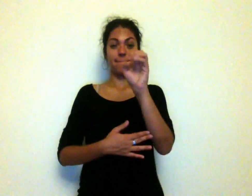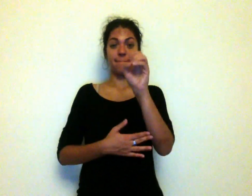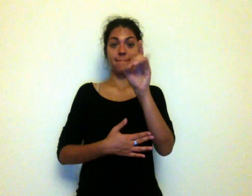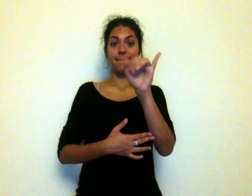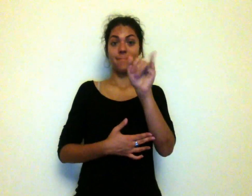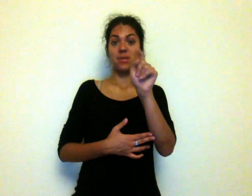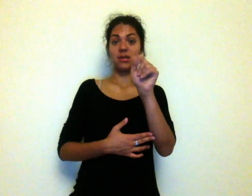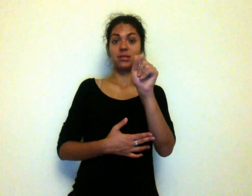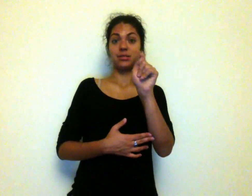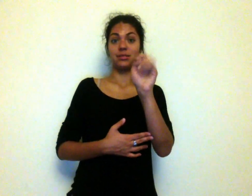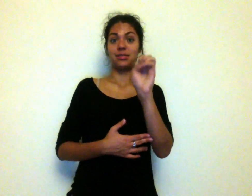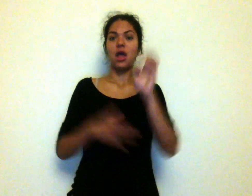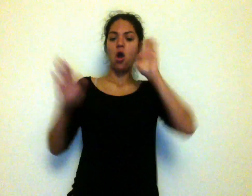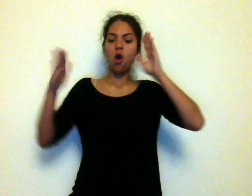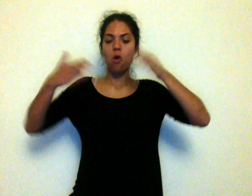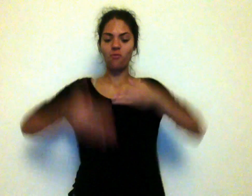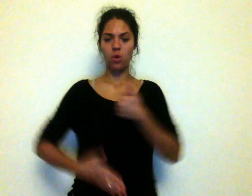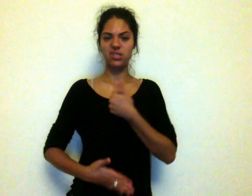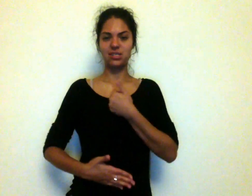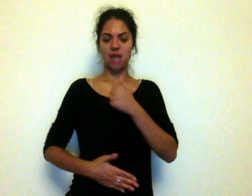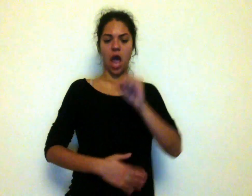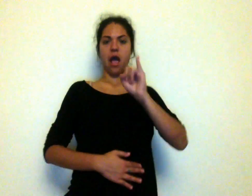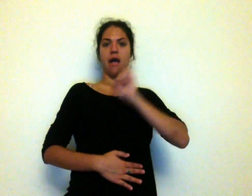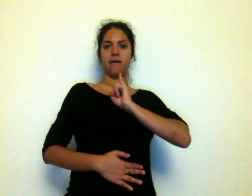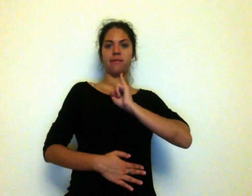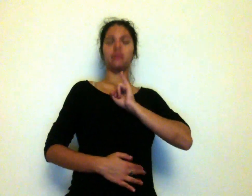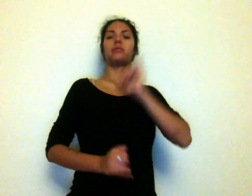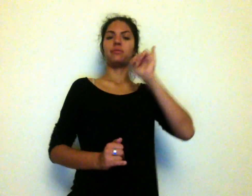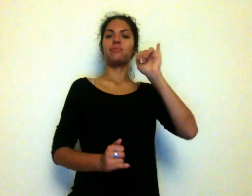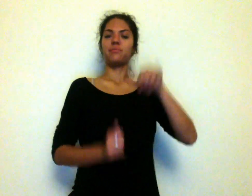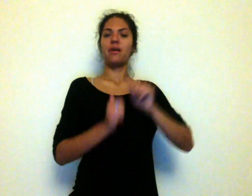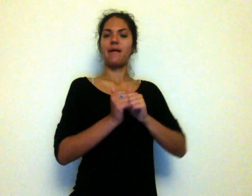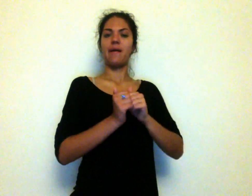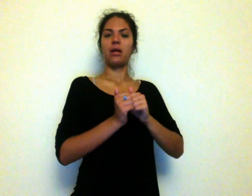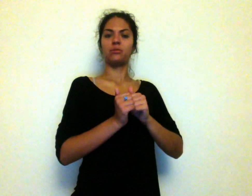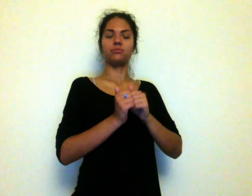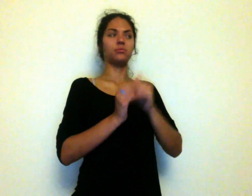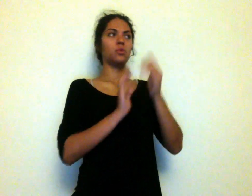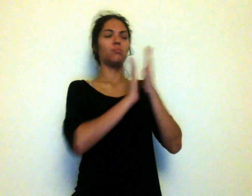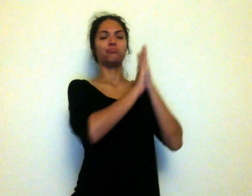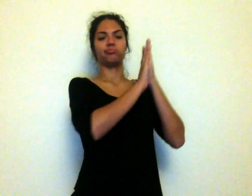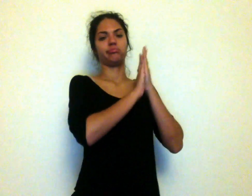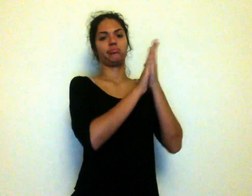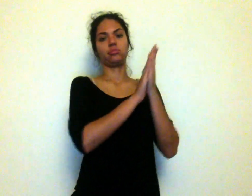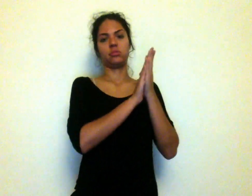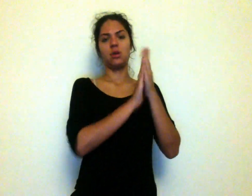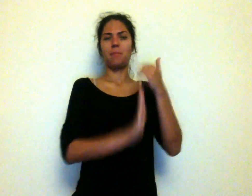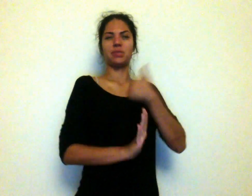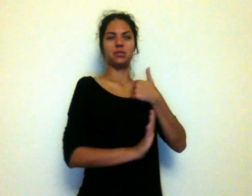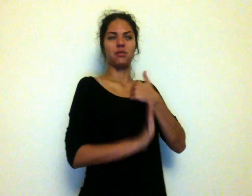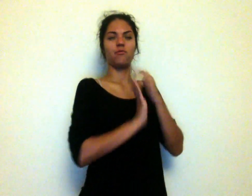That's where the meditation comes in. The more you look inside, the more you will find out that you are identical with the divine.